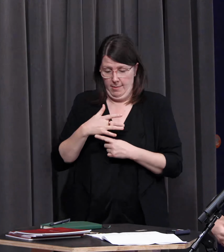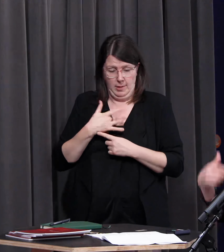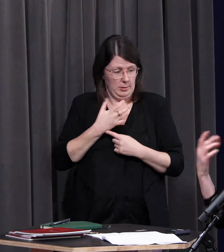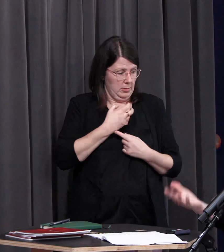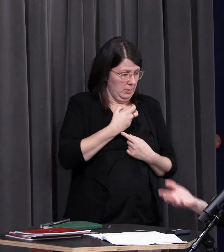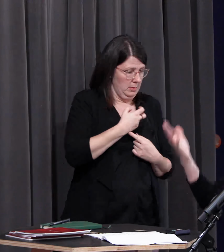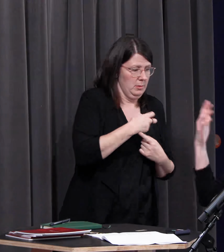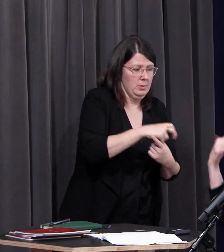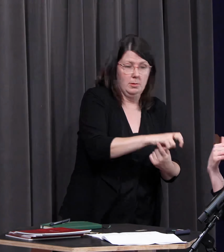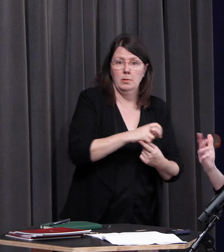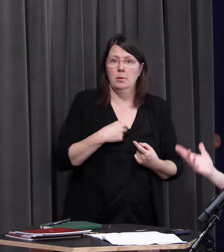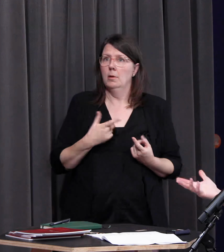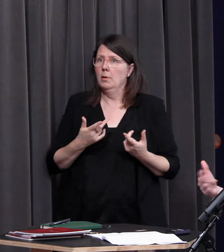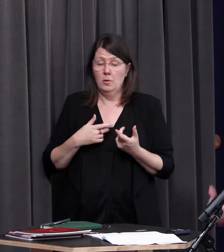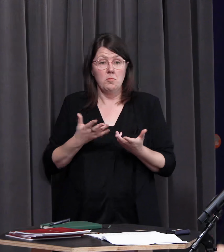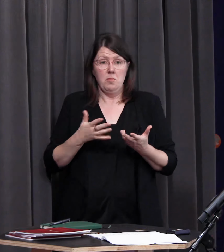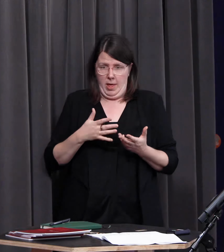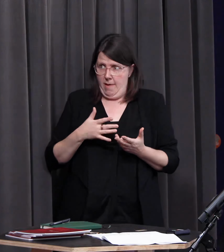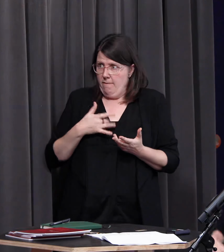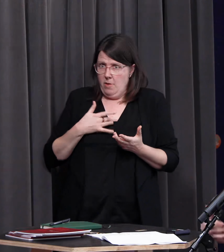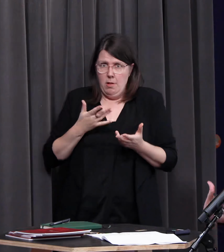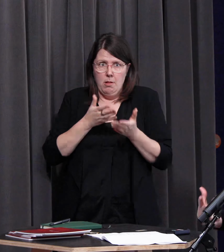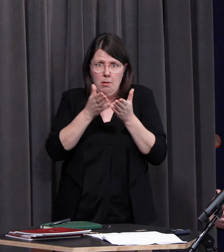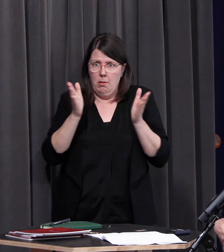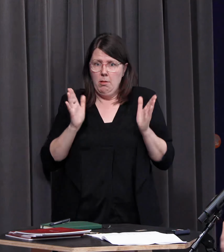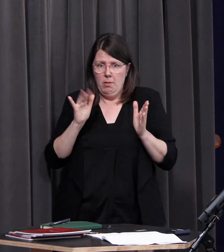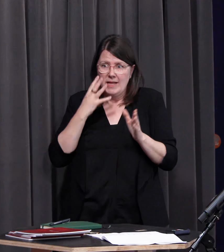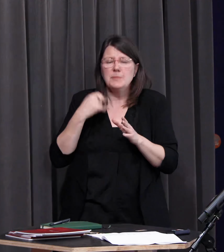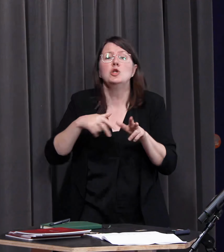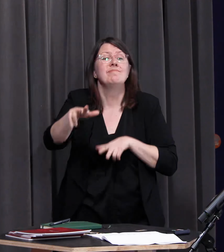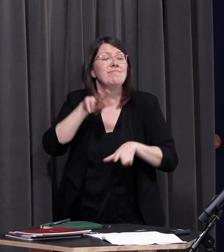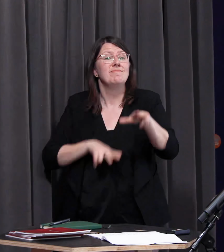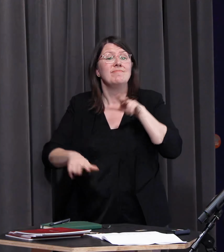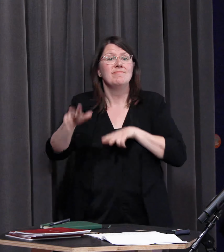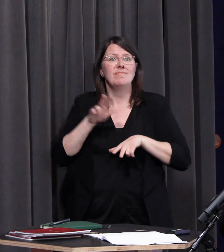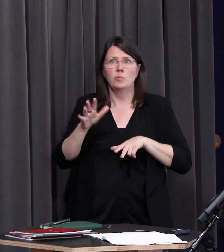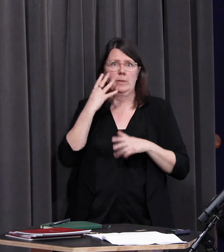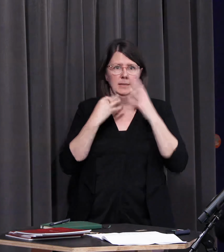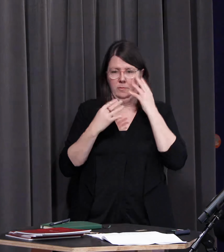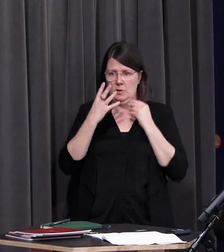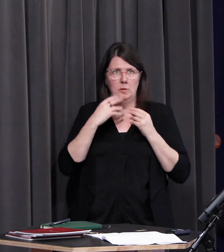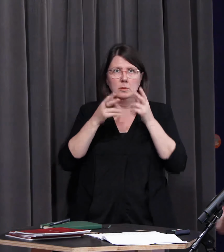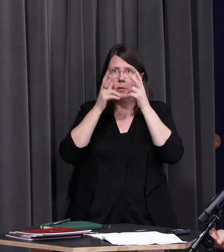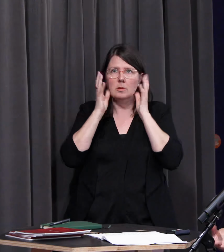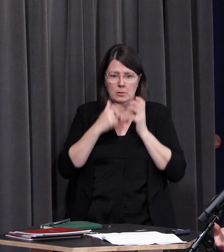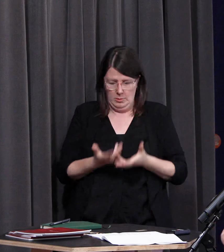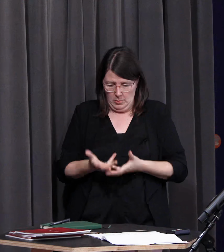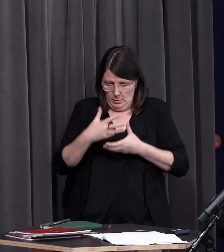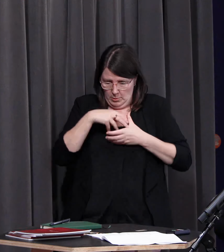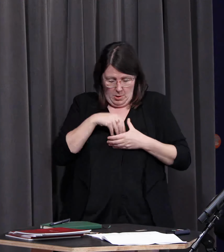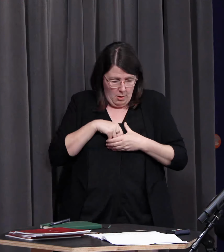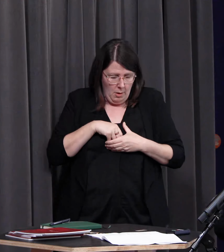backwards. What did you hear? What did you see? What did you feel? What did you perceive? What did you smell? And then you take that experience,